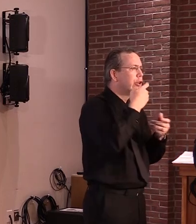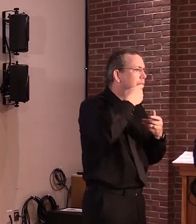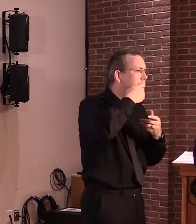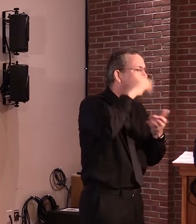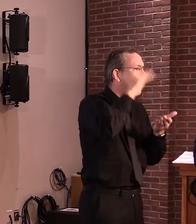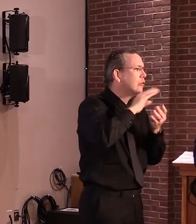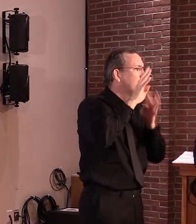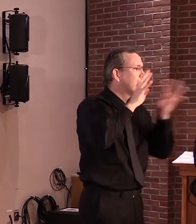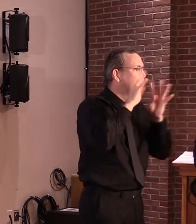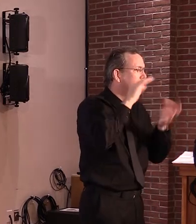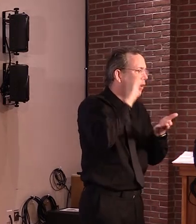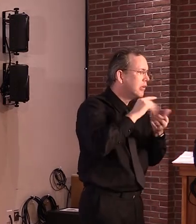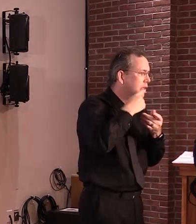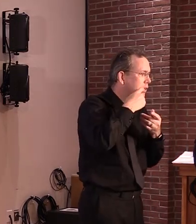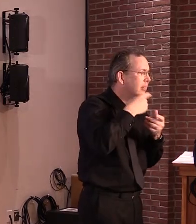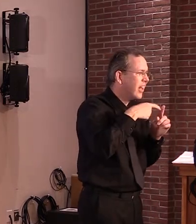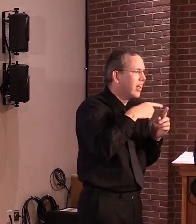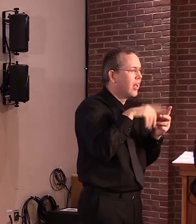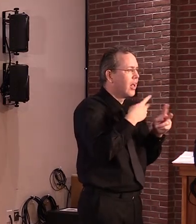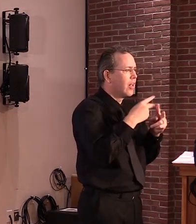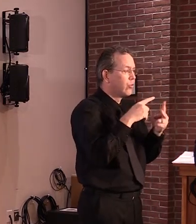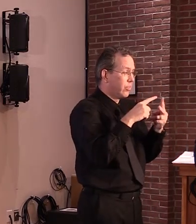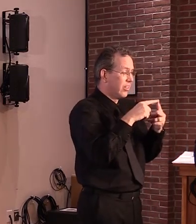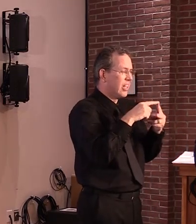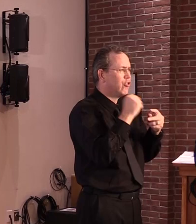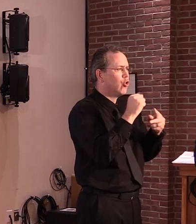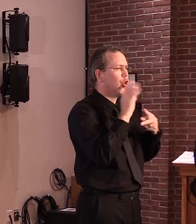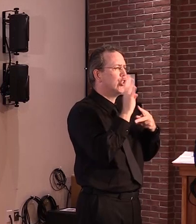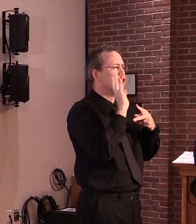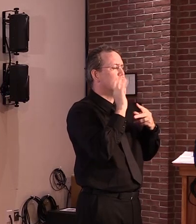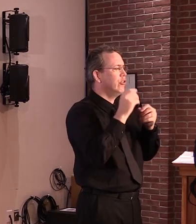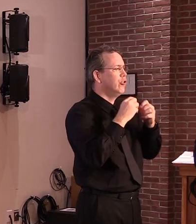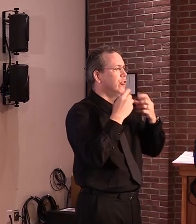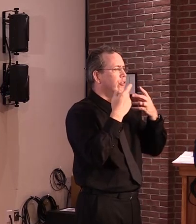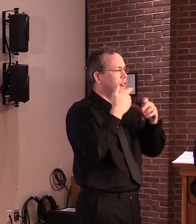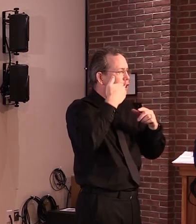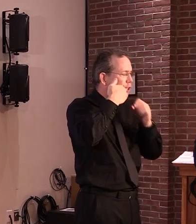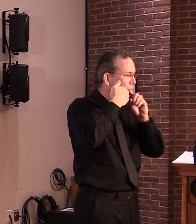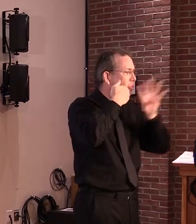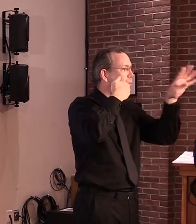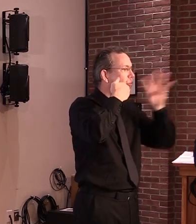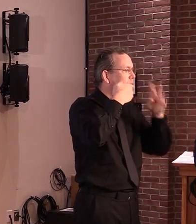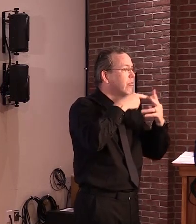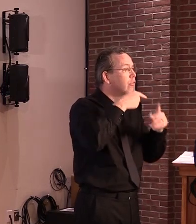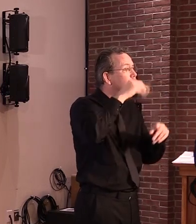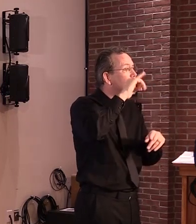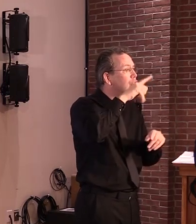drilling, that's obviously a potential aerosol generating procedure as well.